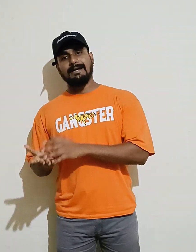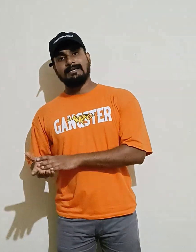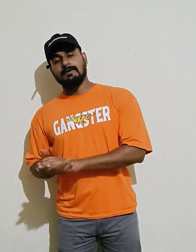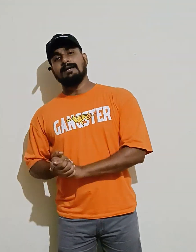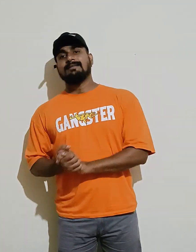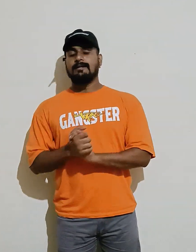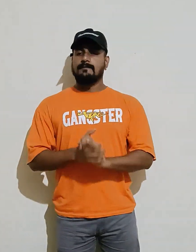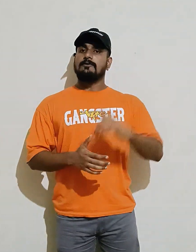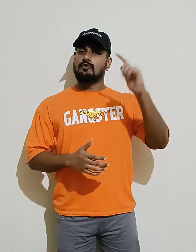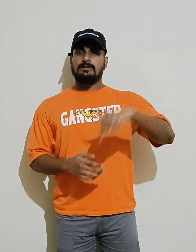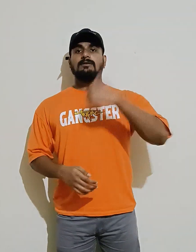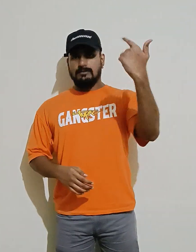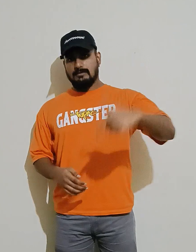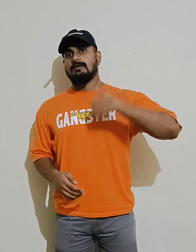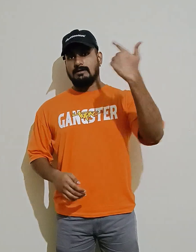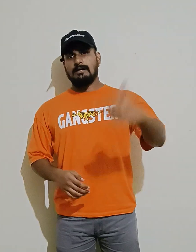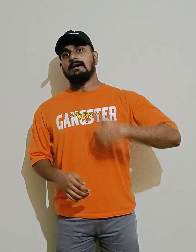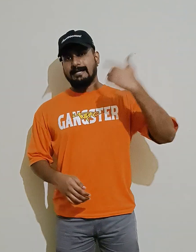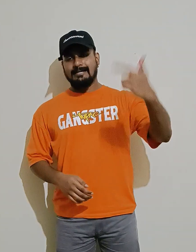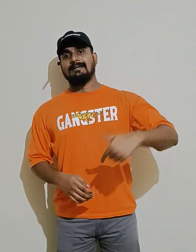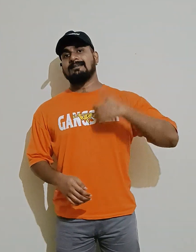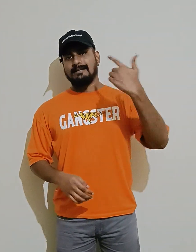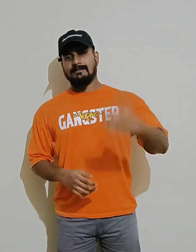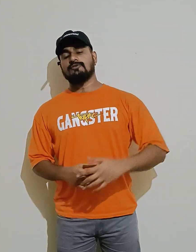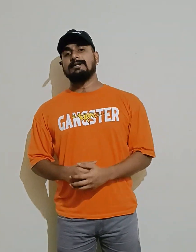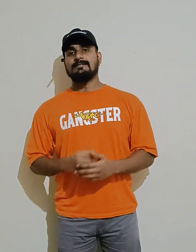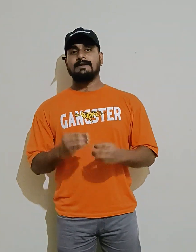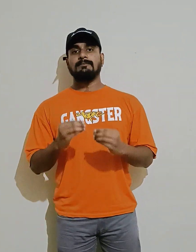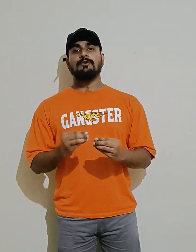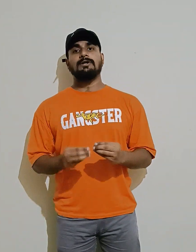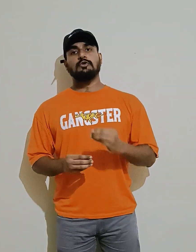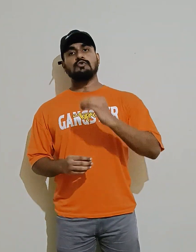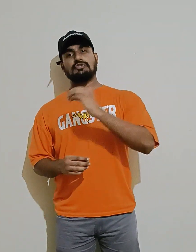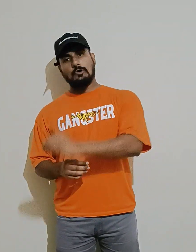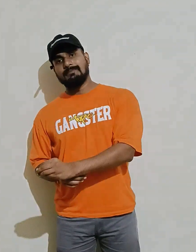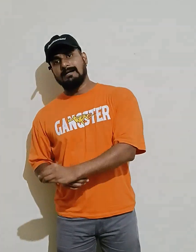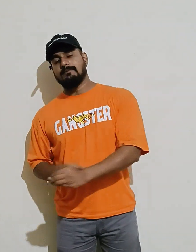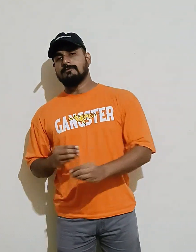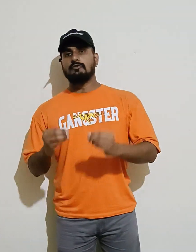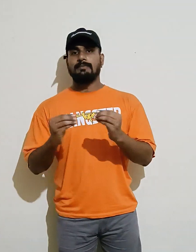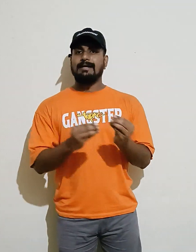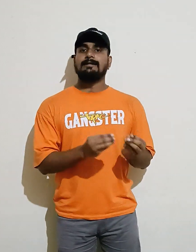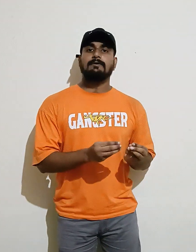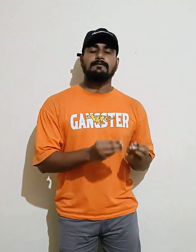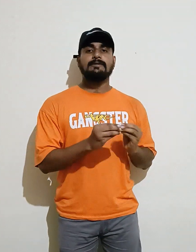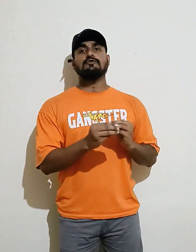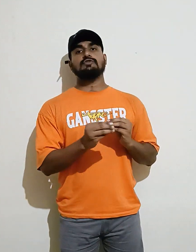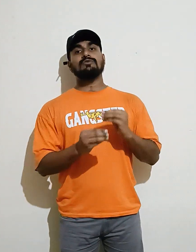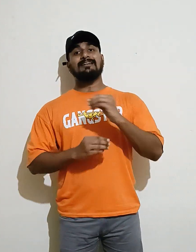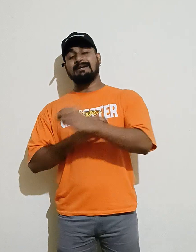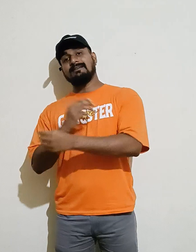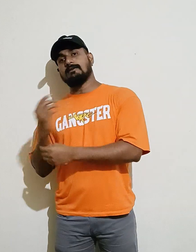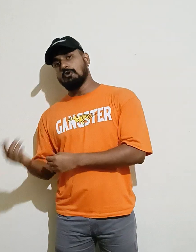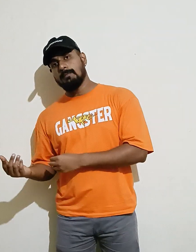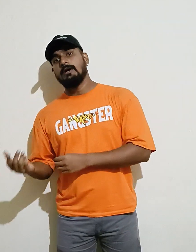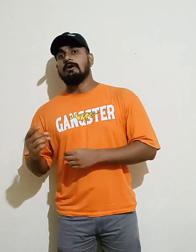break keyword, then it will goes again. So it is very important to stop that. So break keyword we use to terminate the loop,